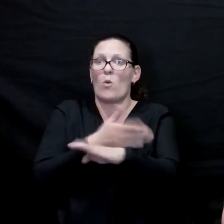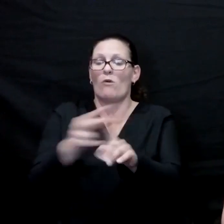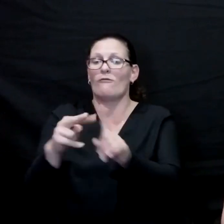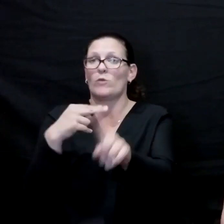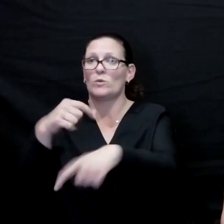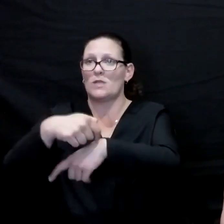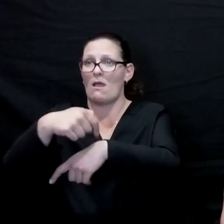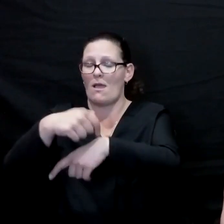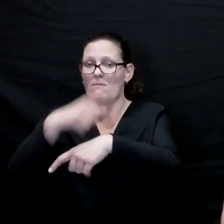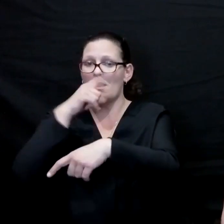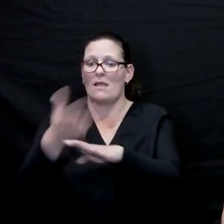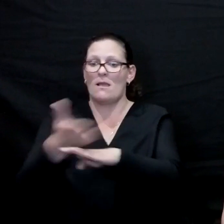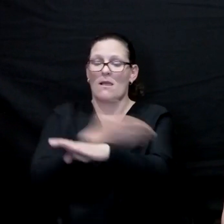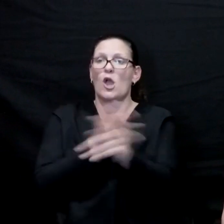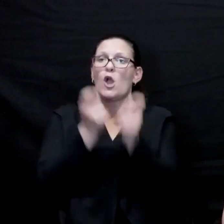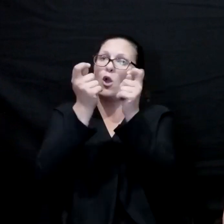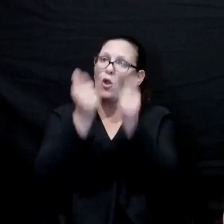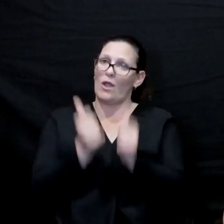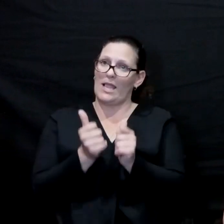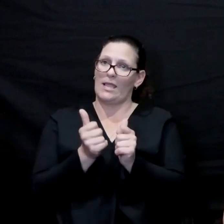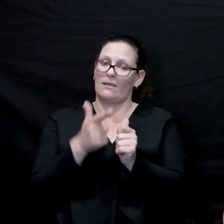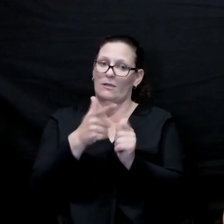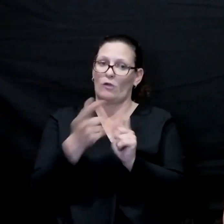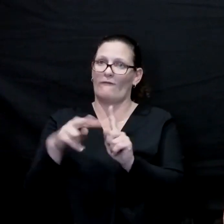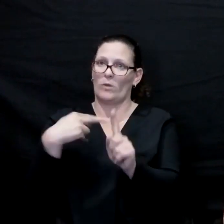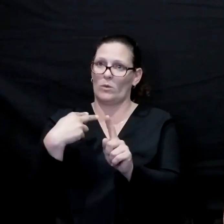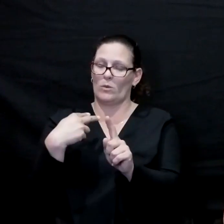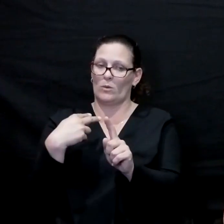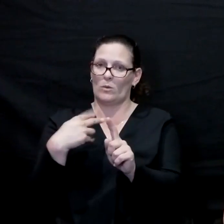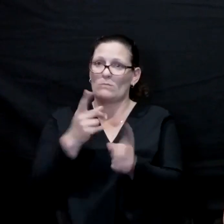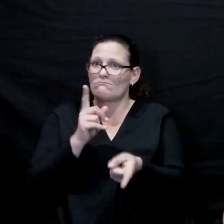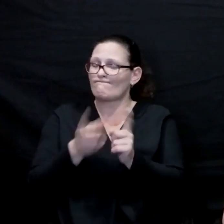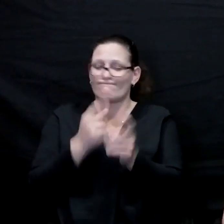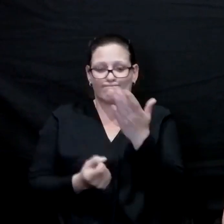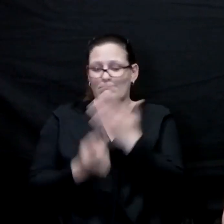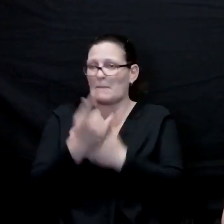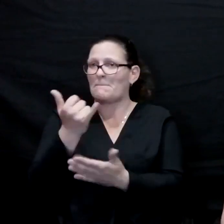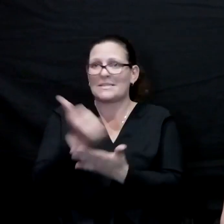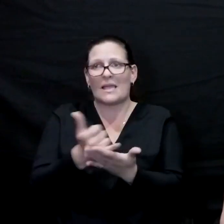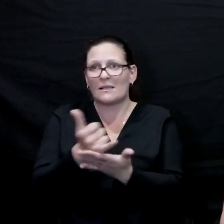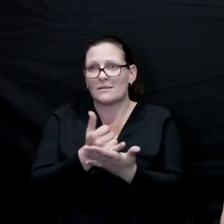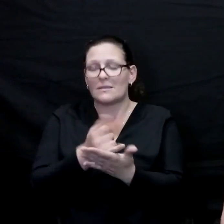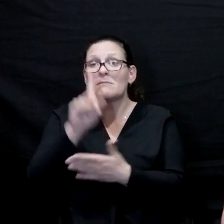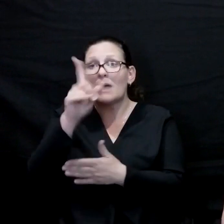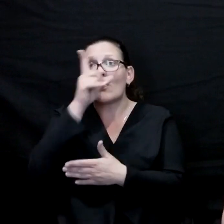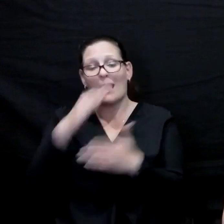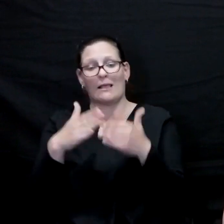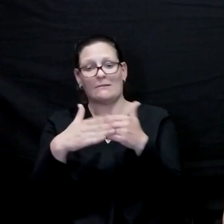can be rectified. And, you know, it's not a battle. It's not a battle.